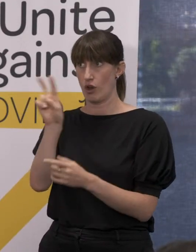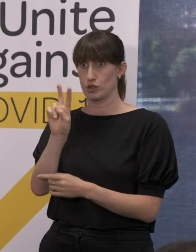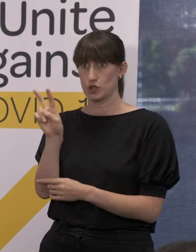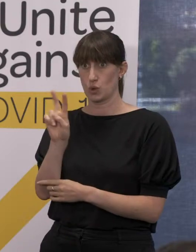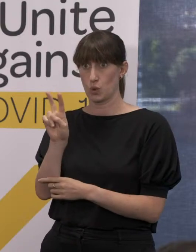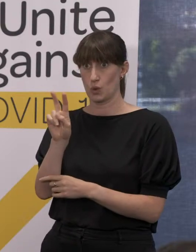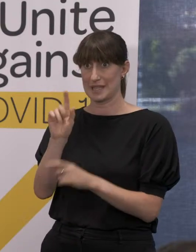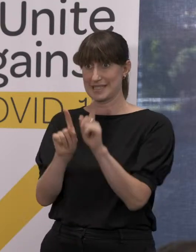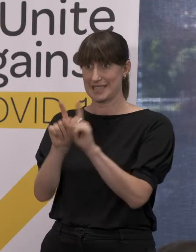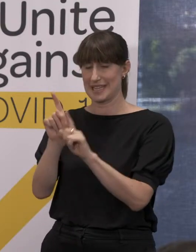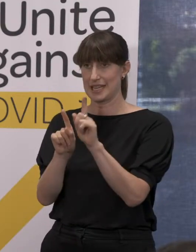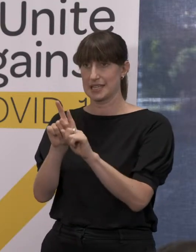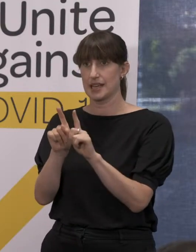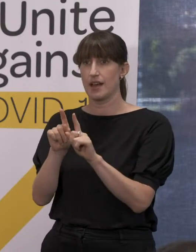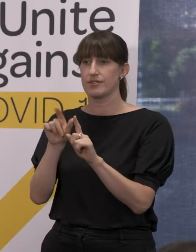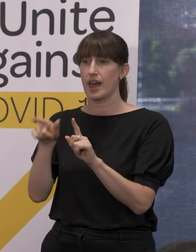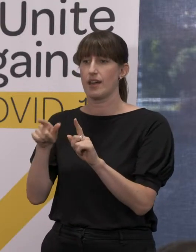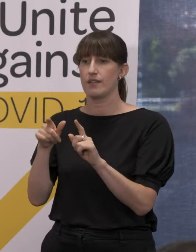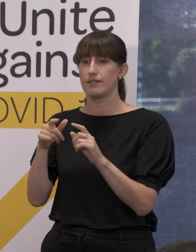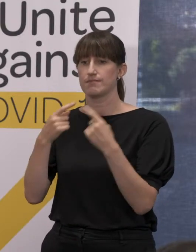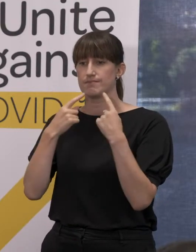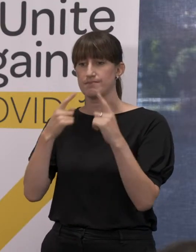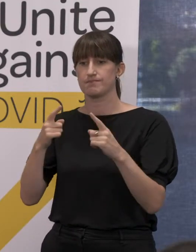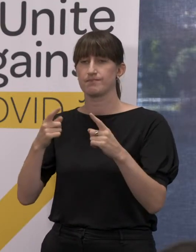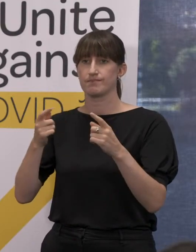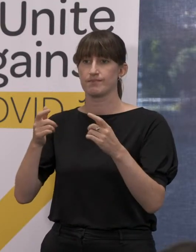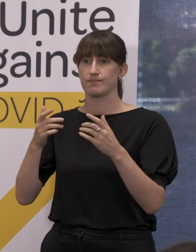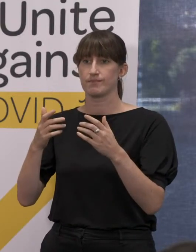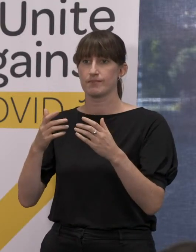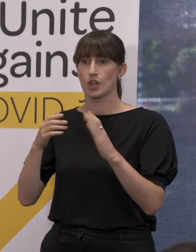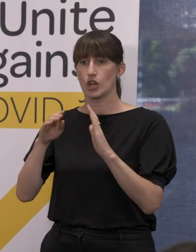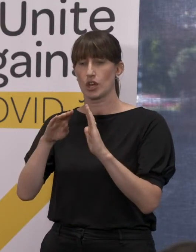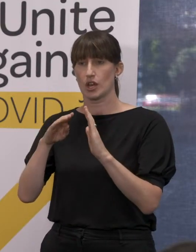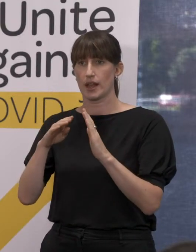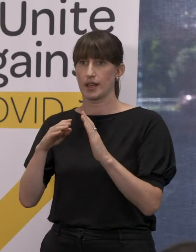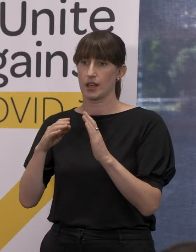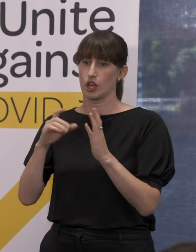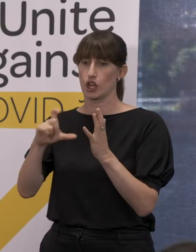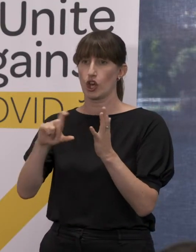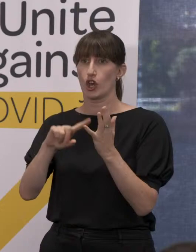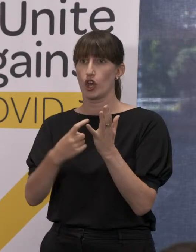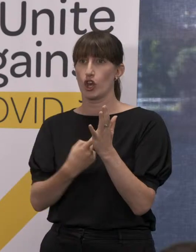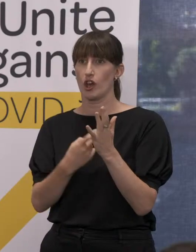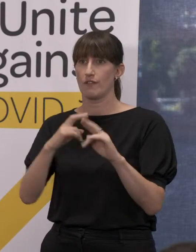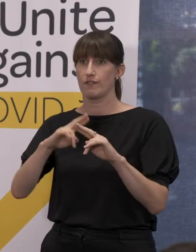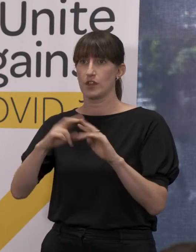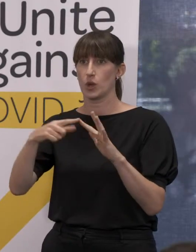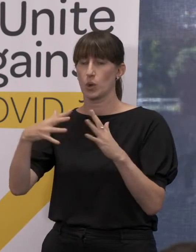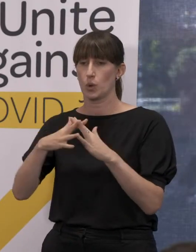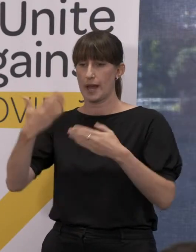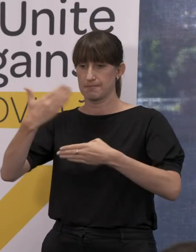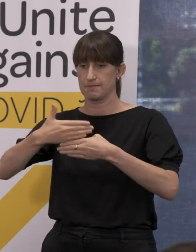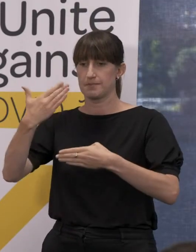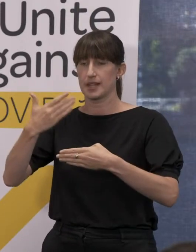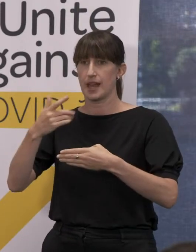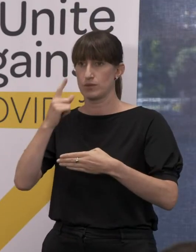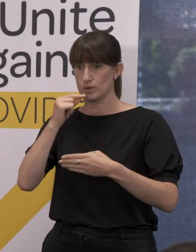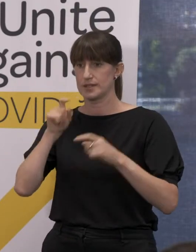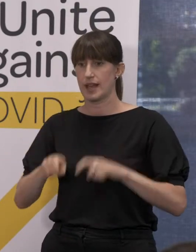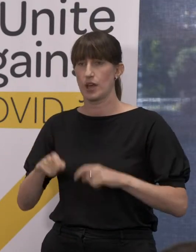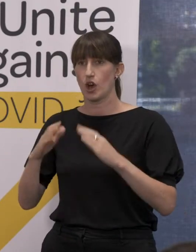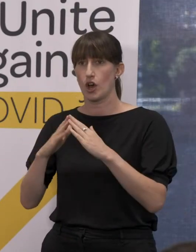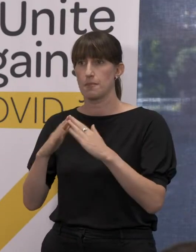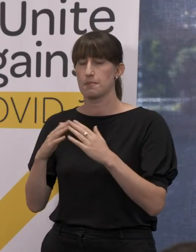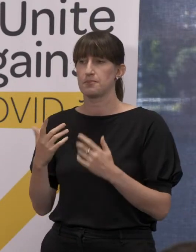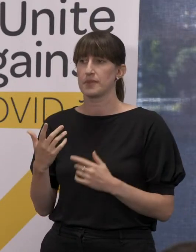approximately nearly 100,000 cases a day now being reported in India, around half of those are in the state that